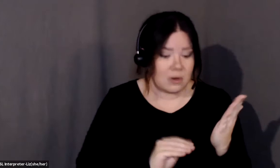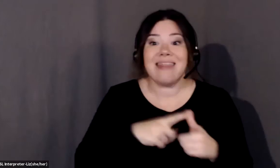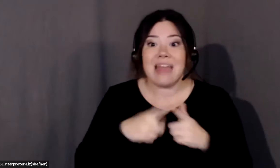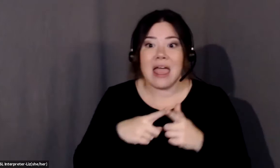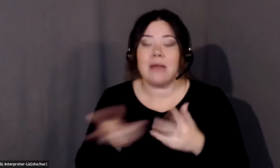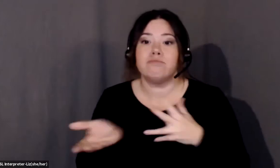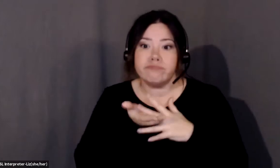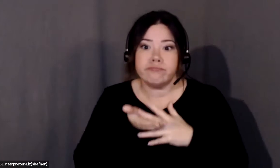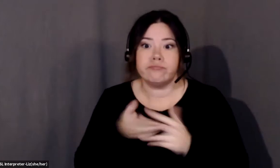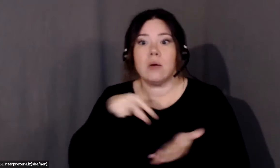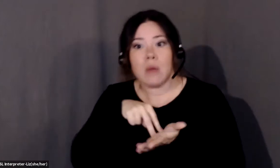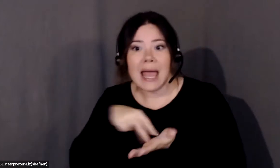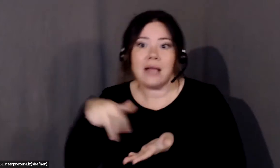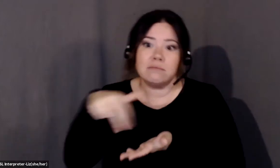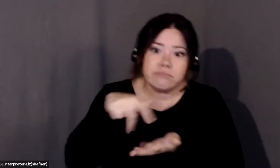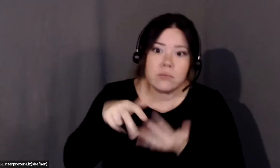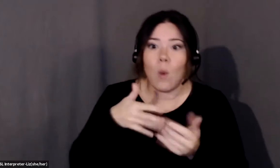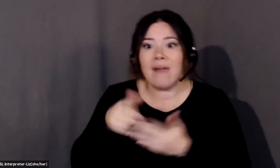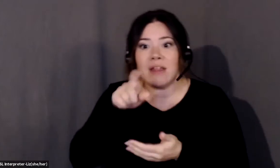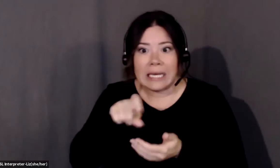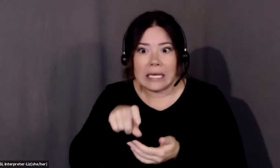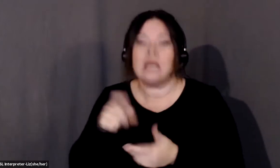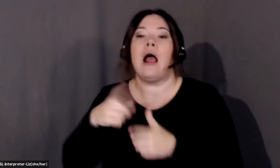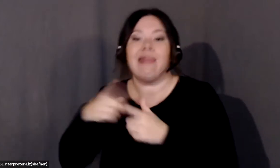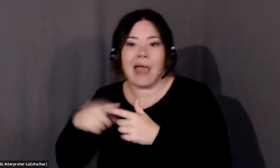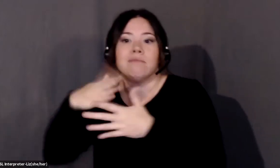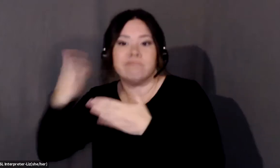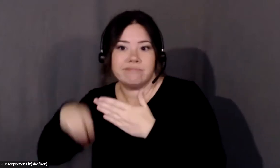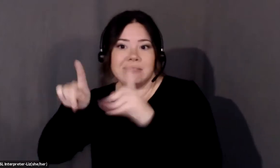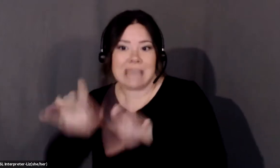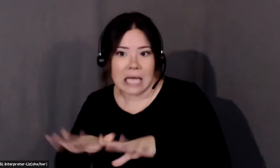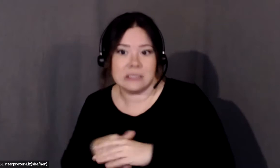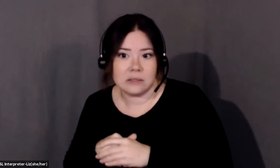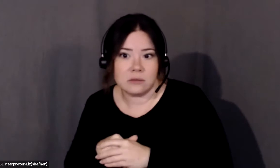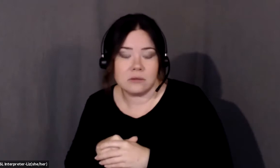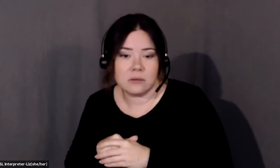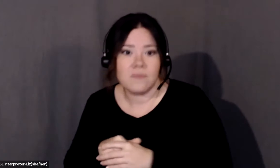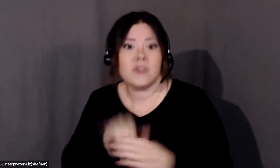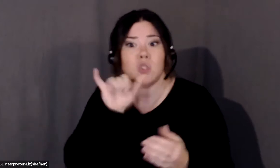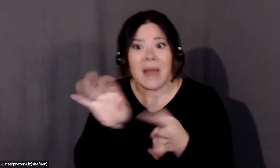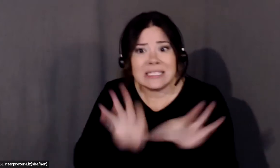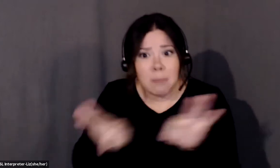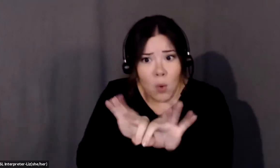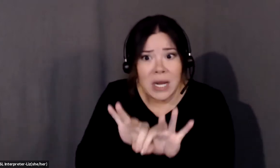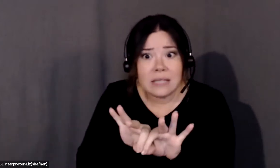do so they can get through the test. So it's important that, yes, the accommodation is